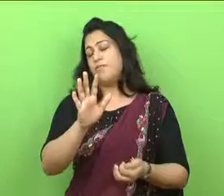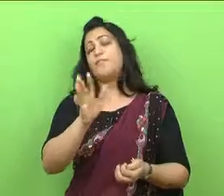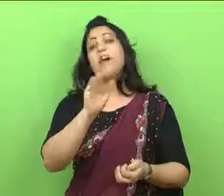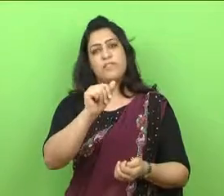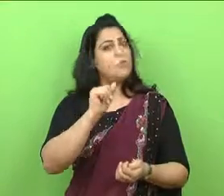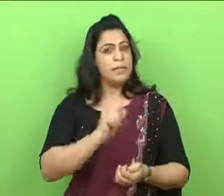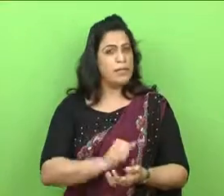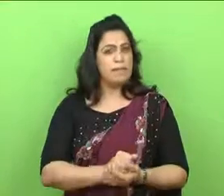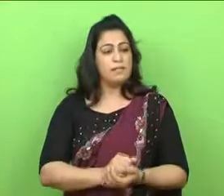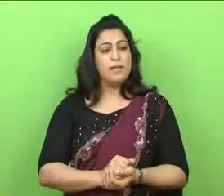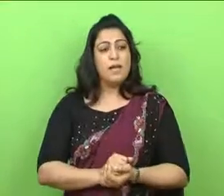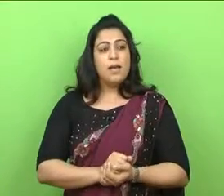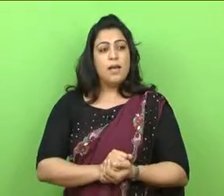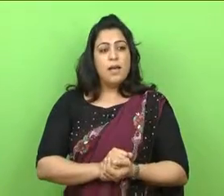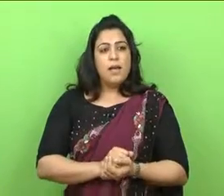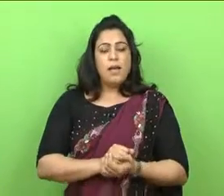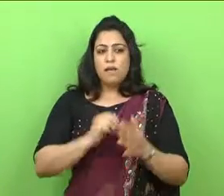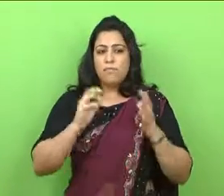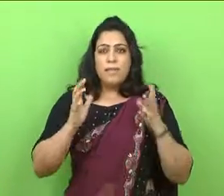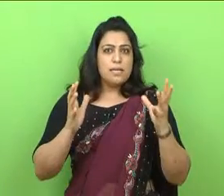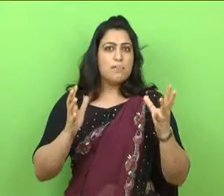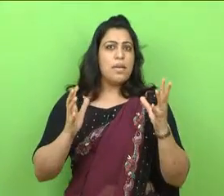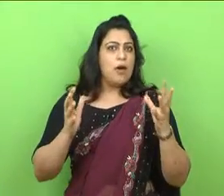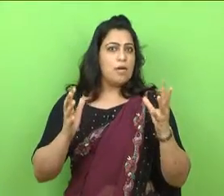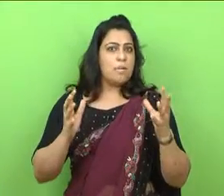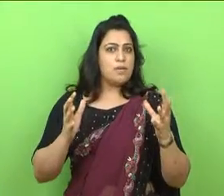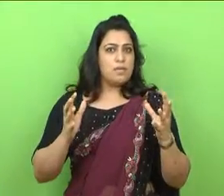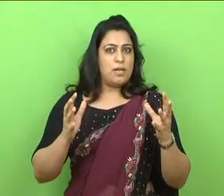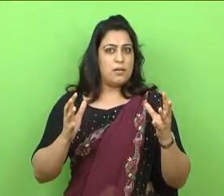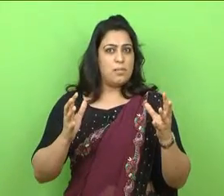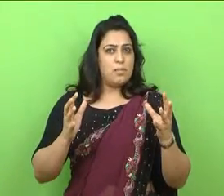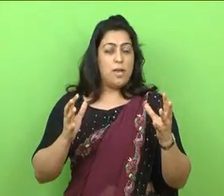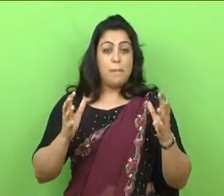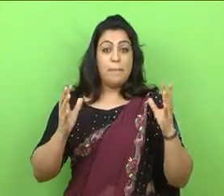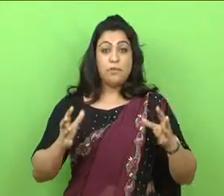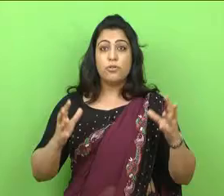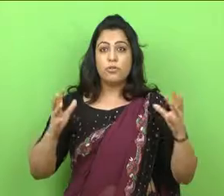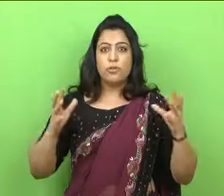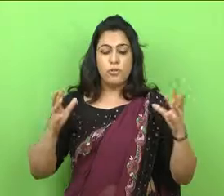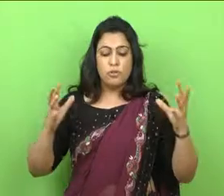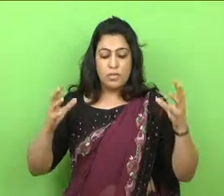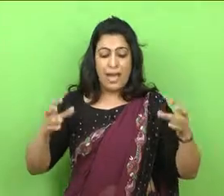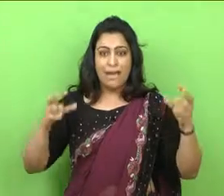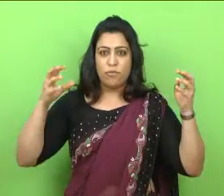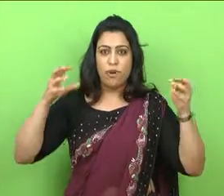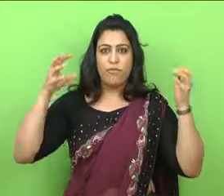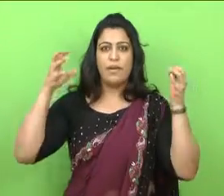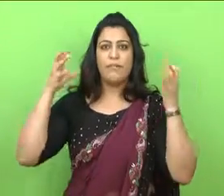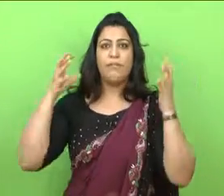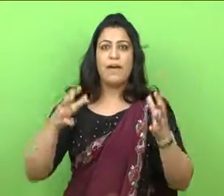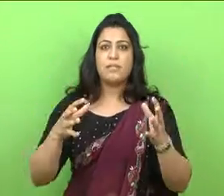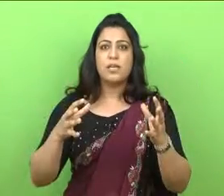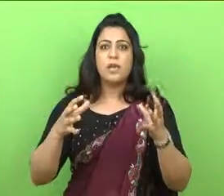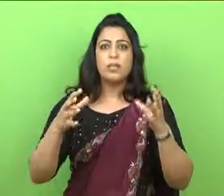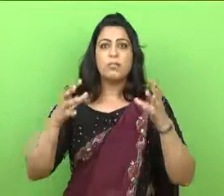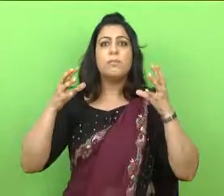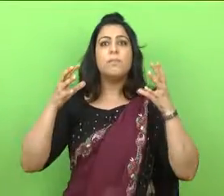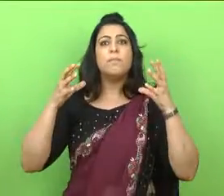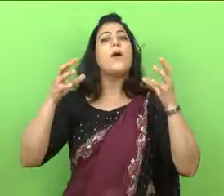5th Avenue, Manhattan. There is something odd about this argument, but you don't have concrete facts to point